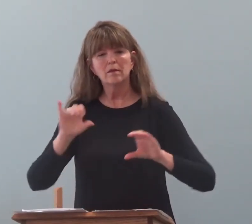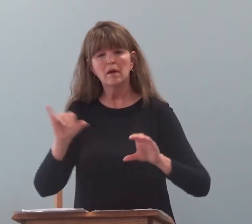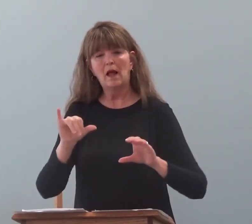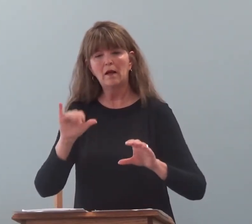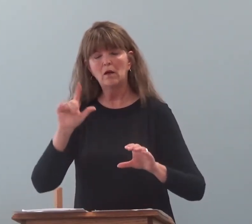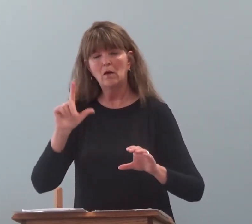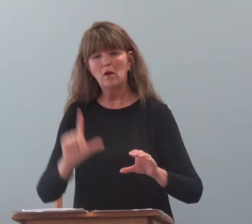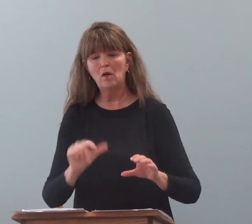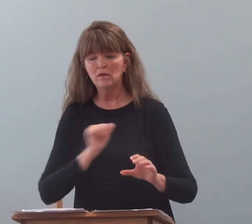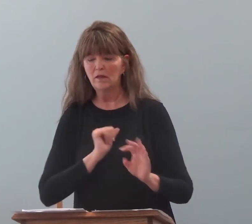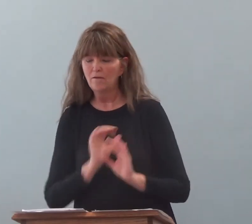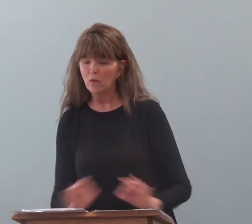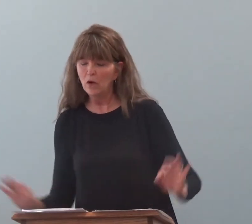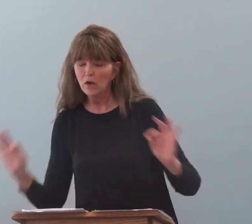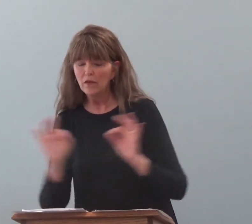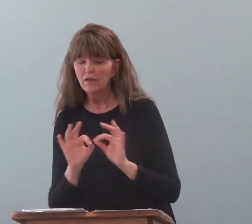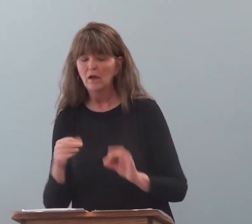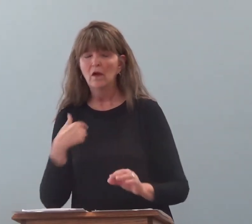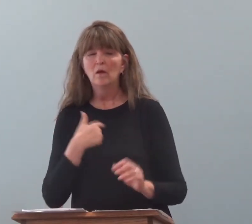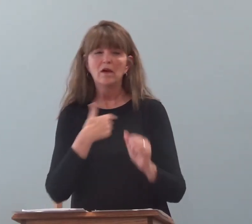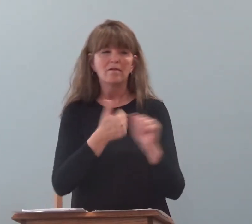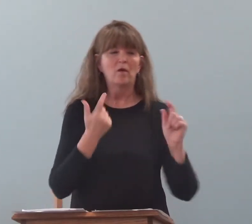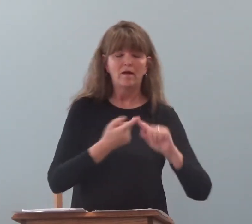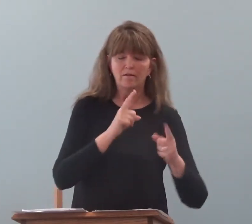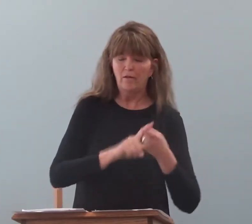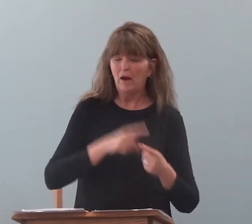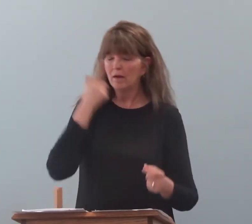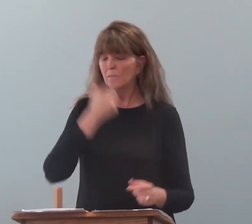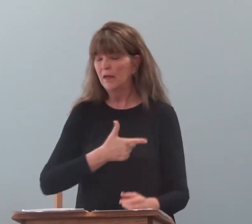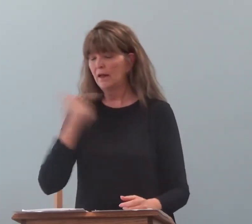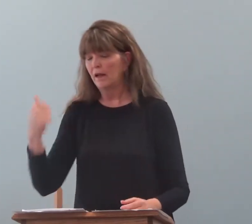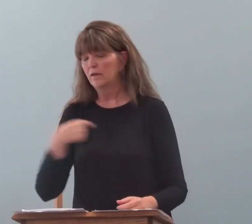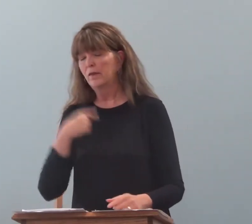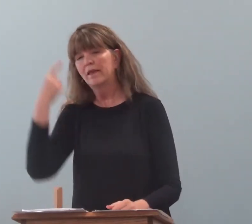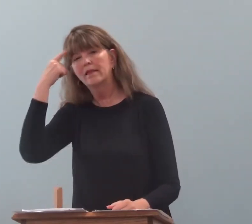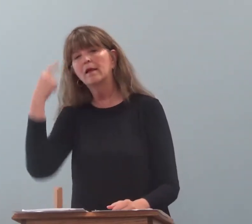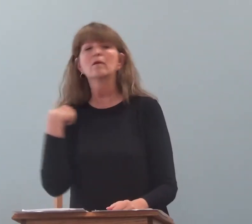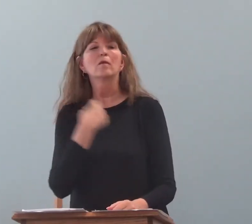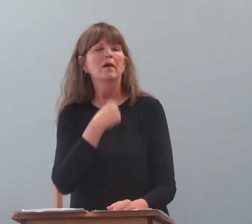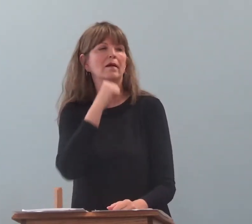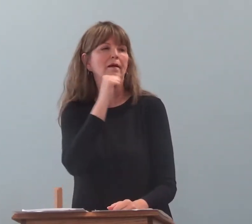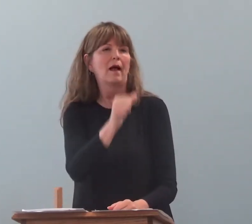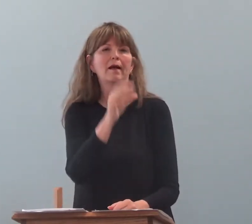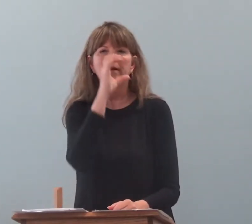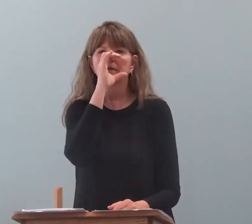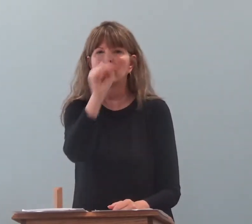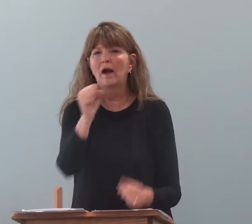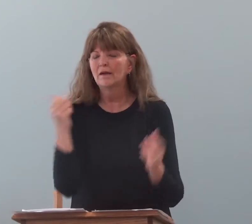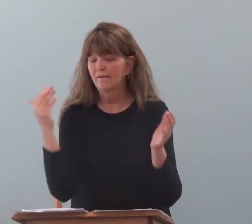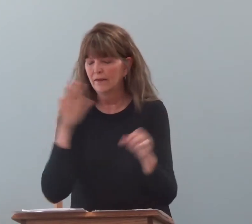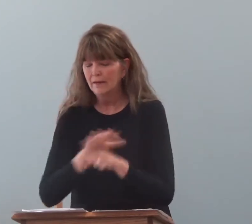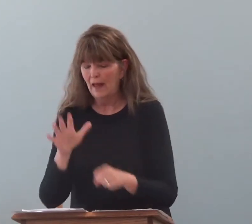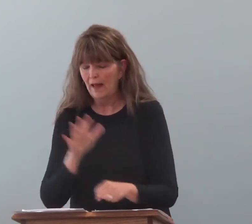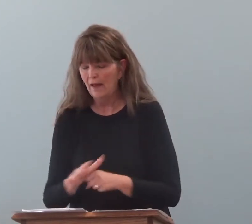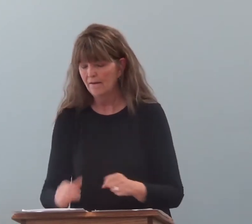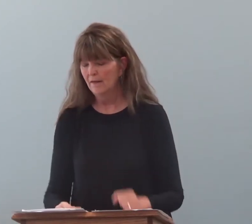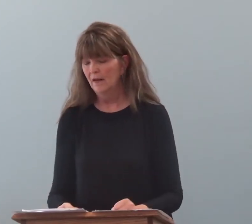quiet, low, self-esteem type of manner. We are not to